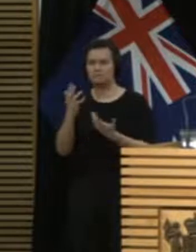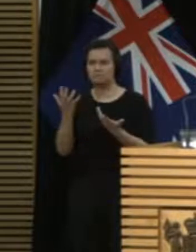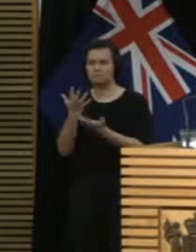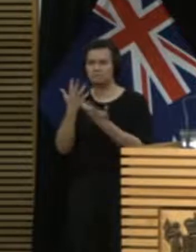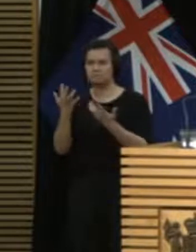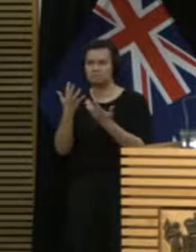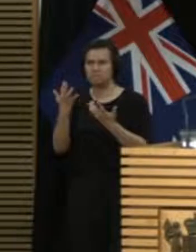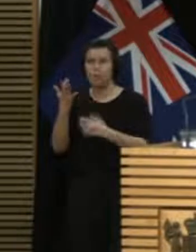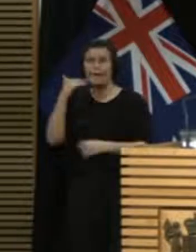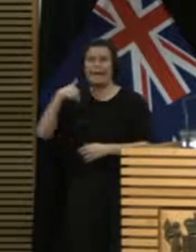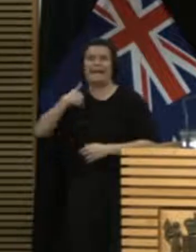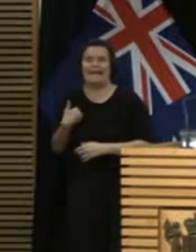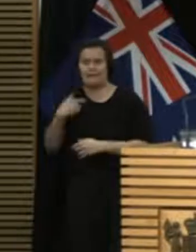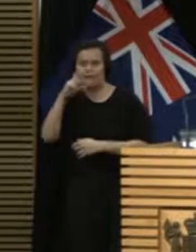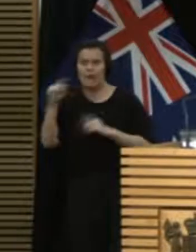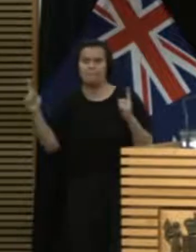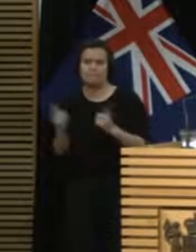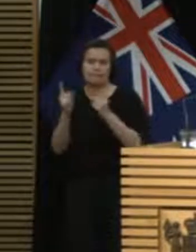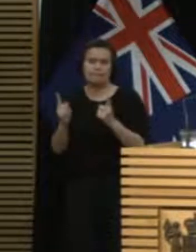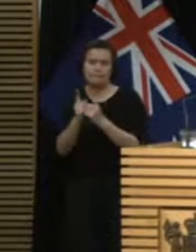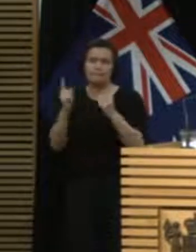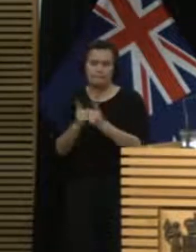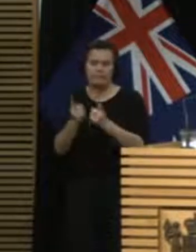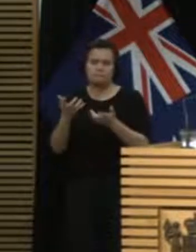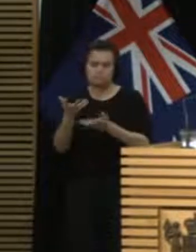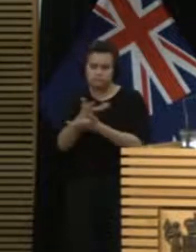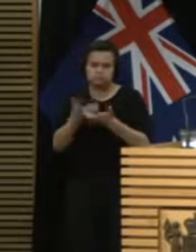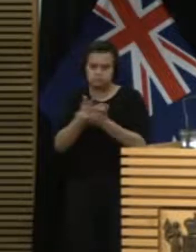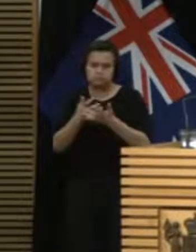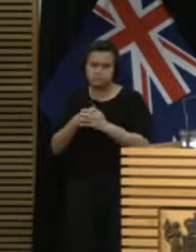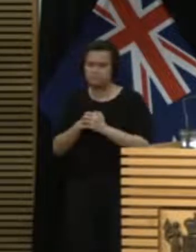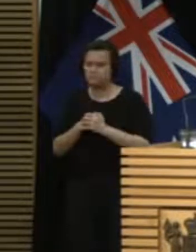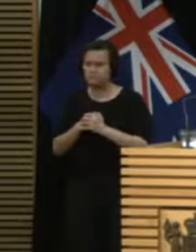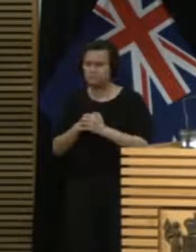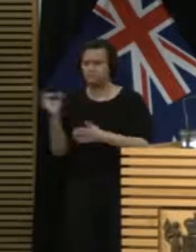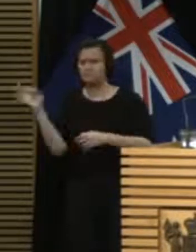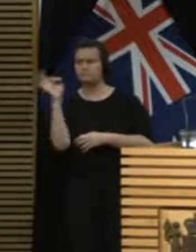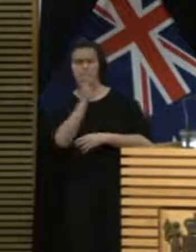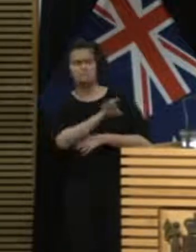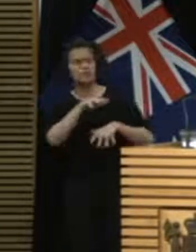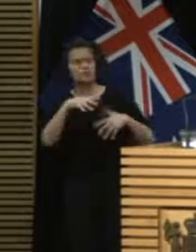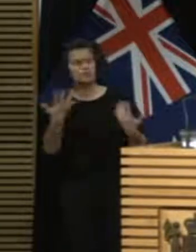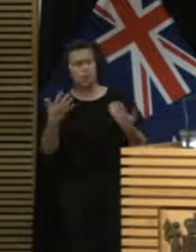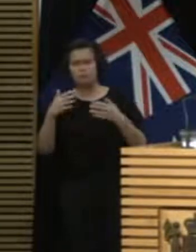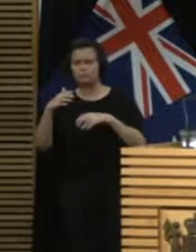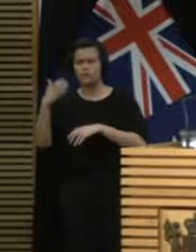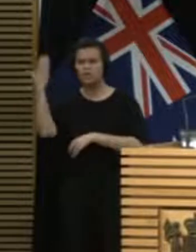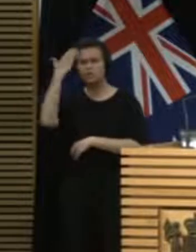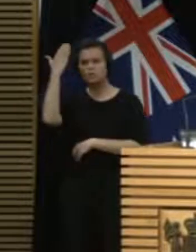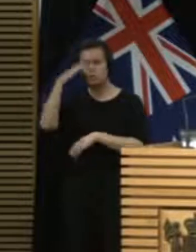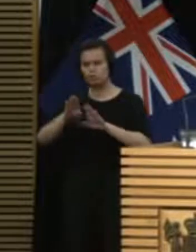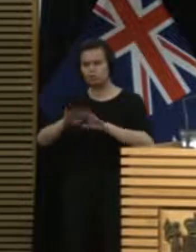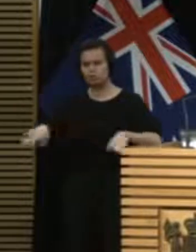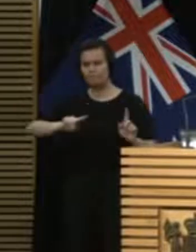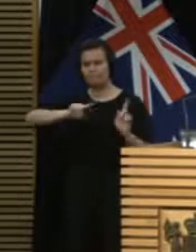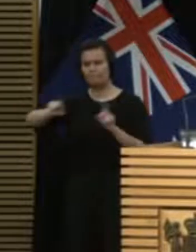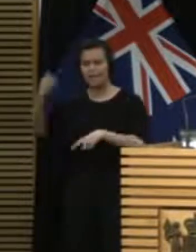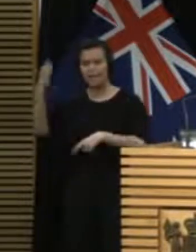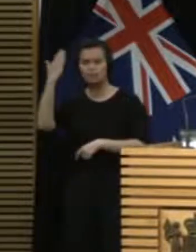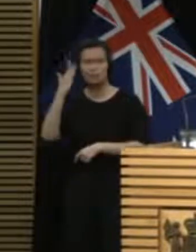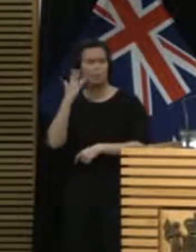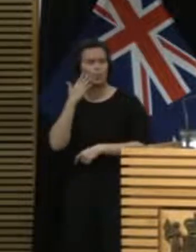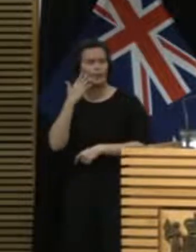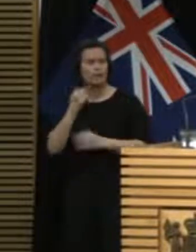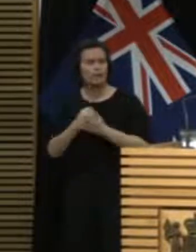consider papers out of cycle. So when can you confirm telling Kiwis when school kids can go back to school? This week we will give greater clarity on